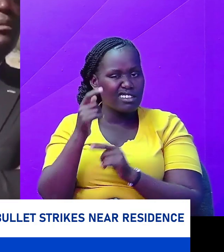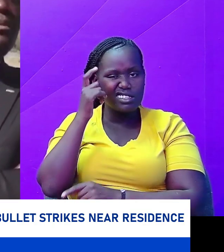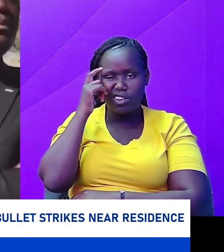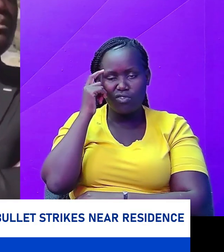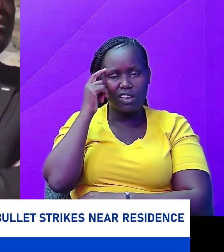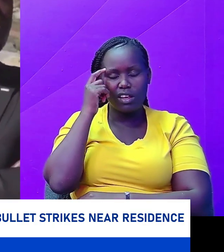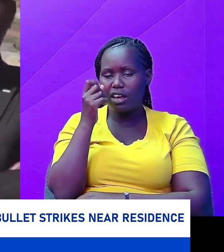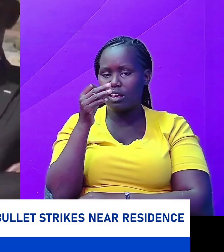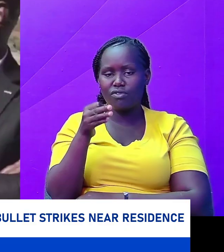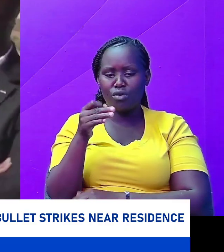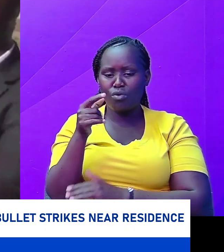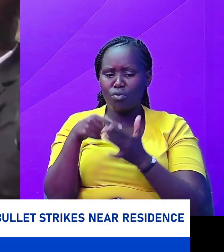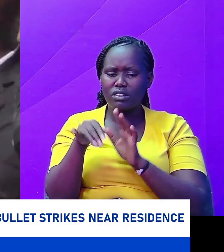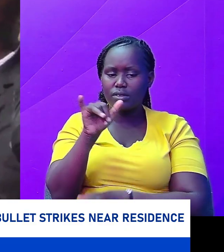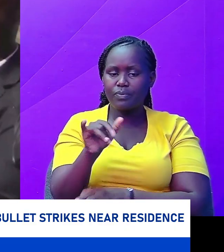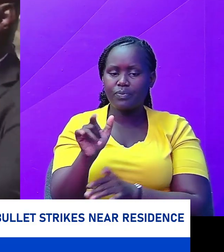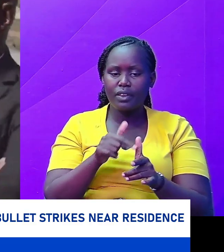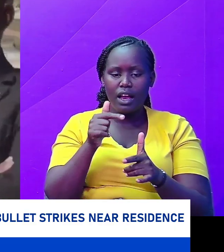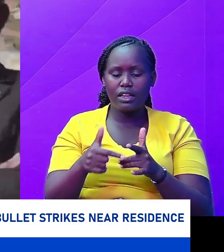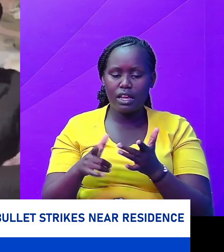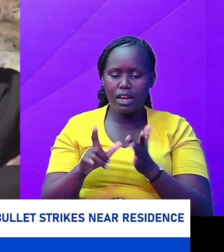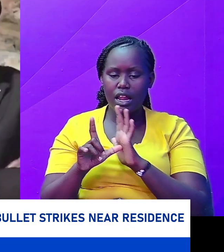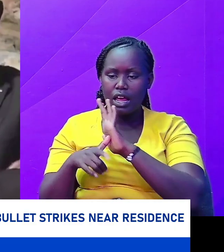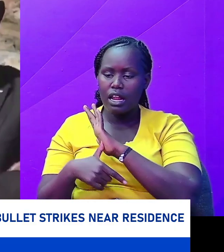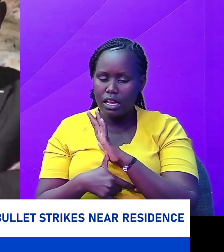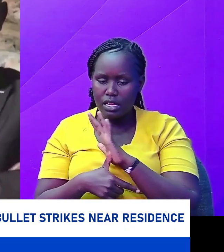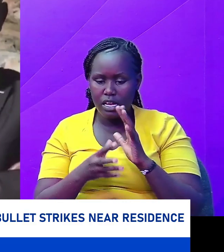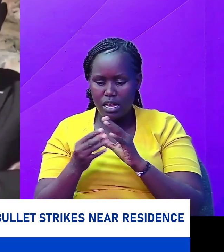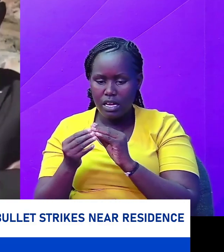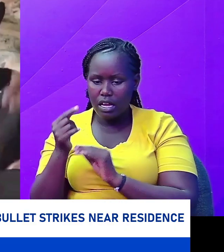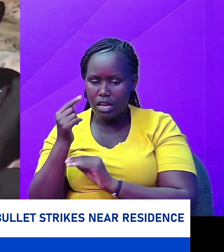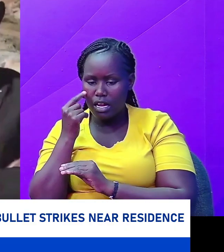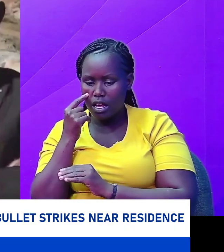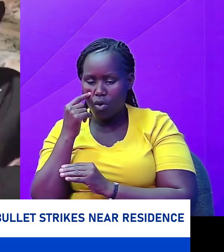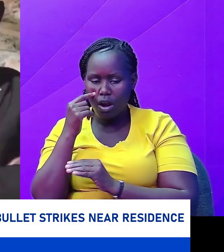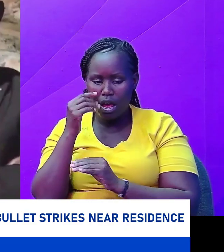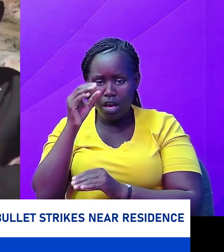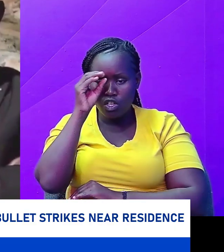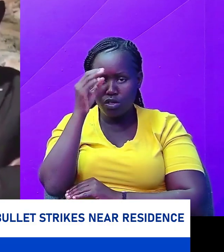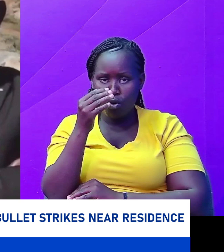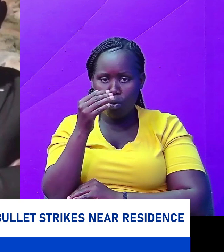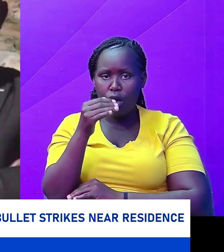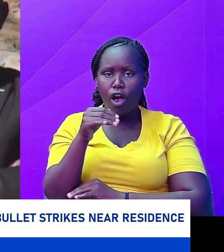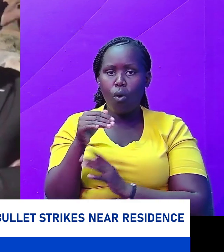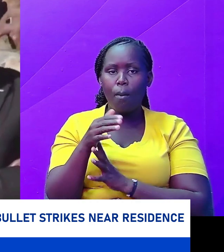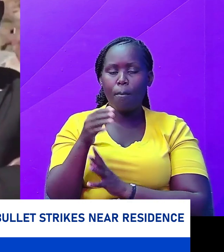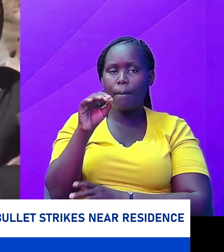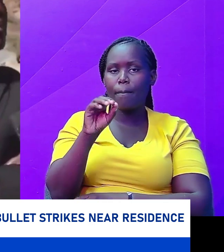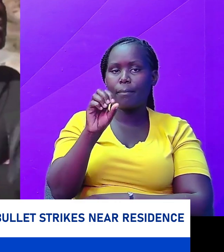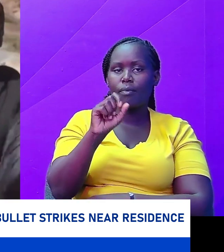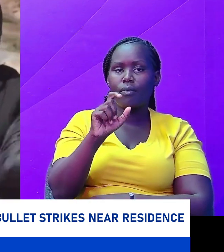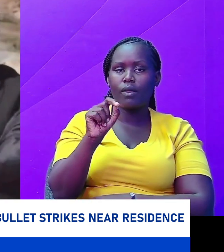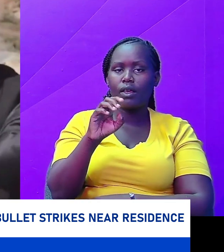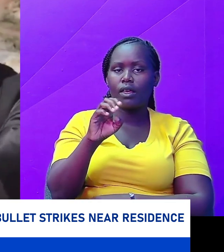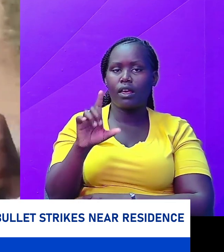ni nini hiyo. Kisha nikaenda, ndio nilienda nikaona shimo huko kwa mabati, ndipo angalia chini nikaona